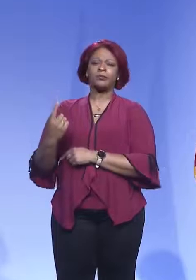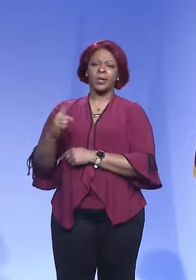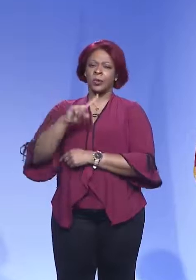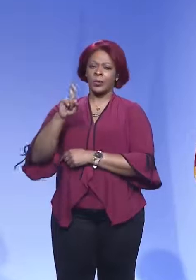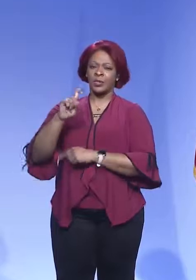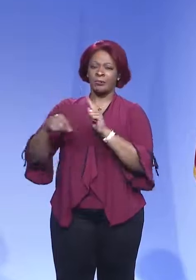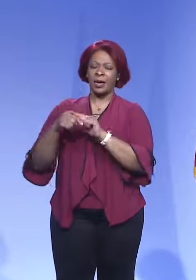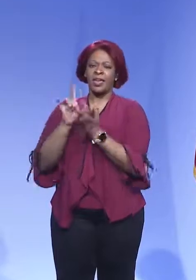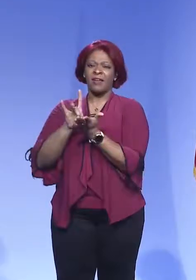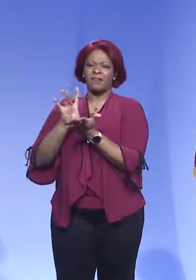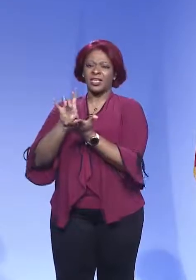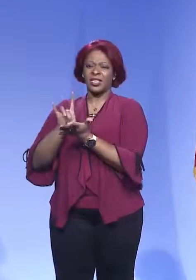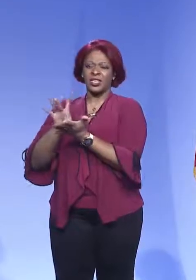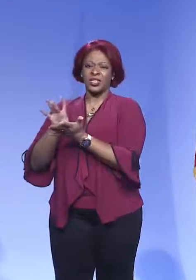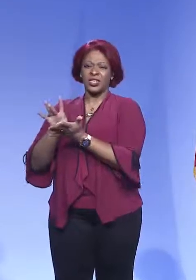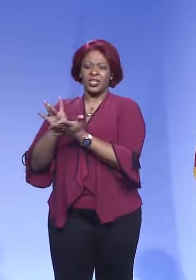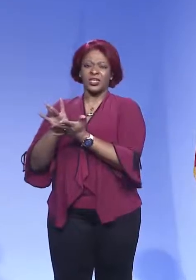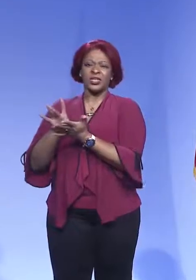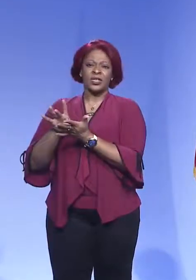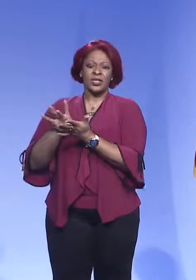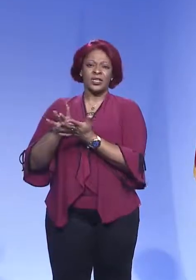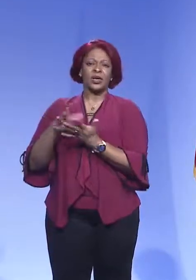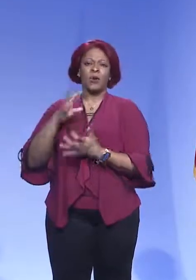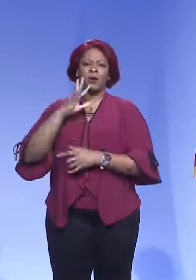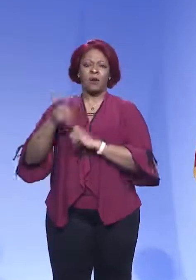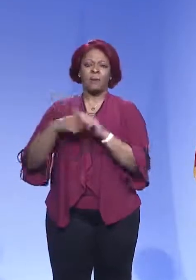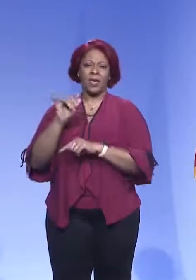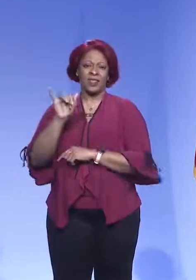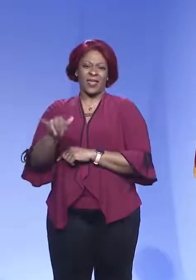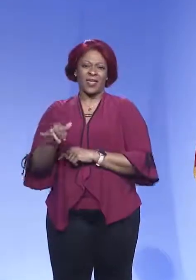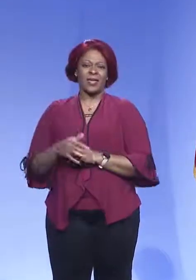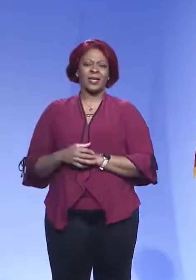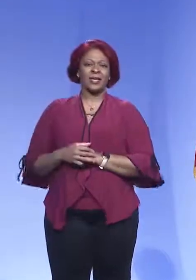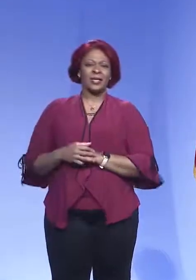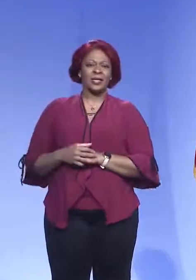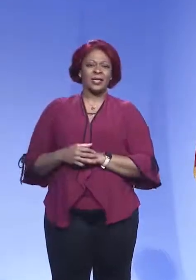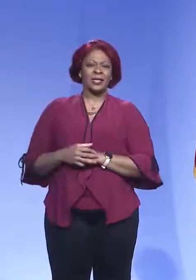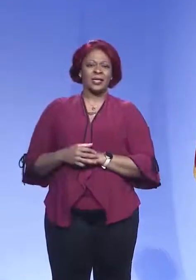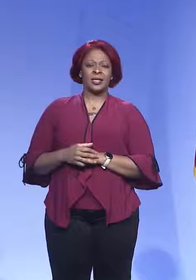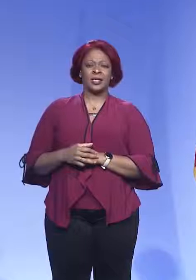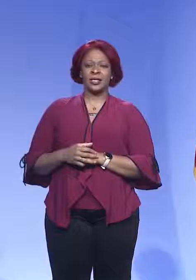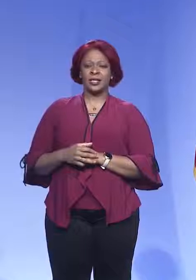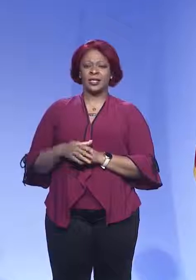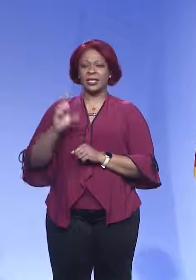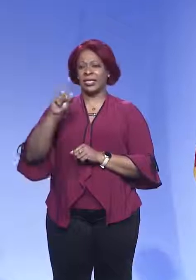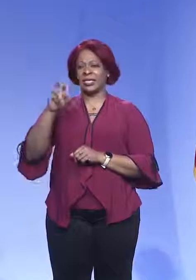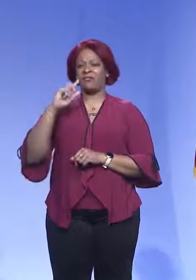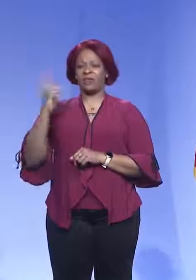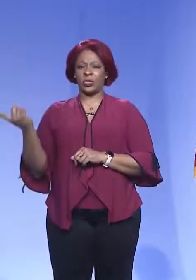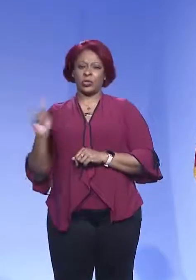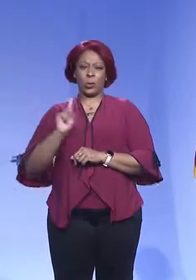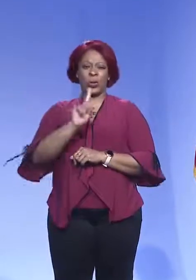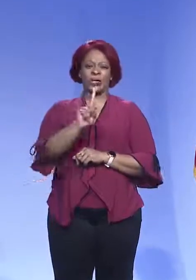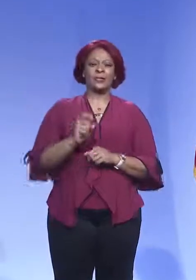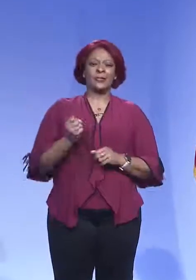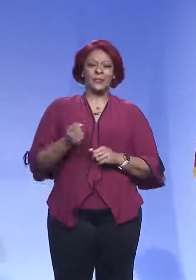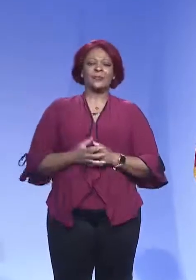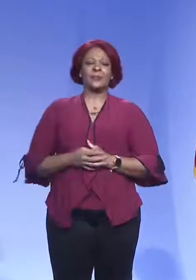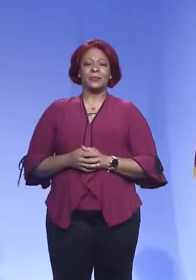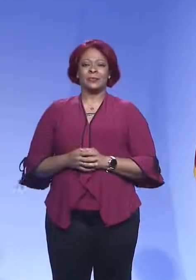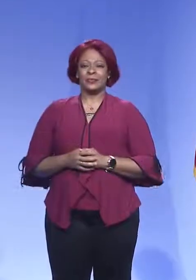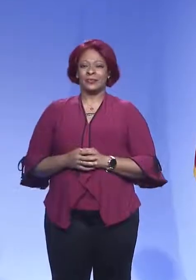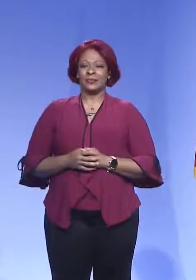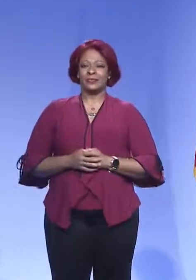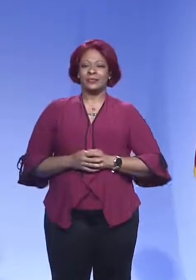about evictions for the officials that are here to talk about that. I think Steve's gonna join us.